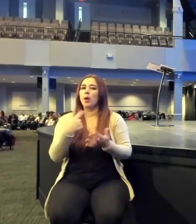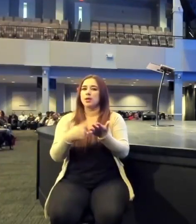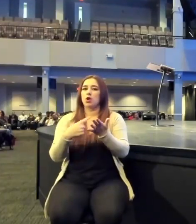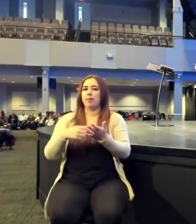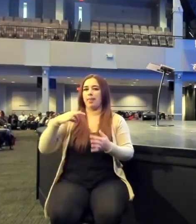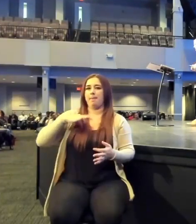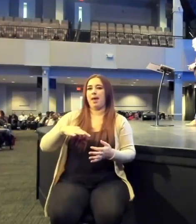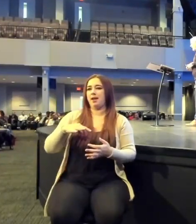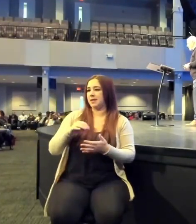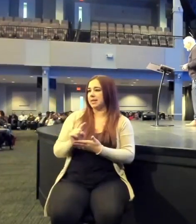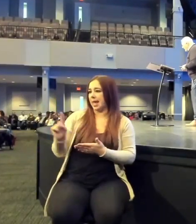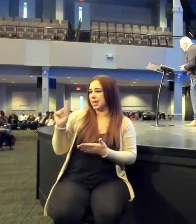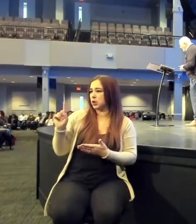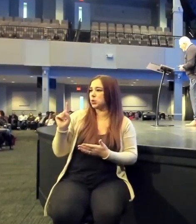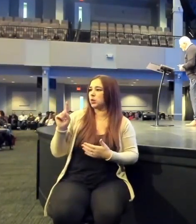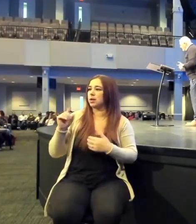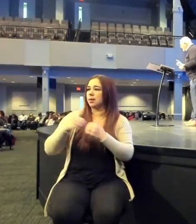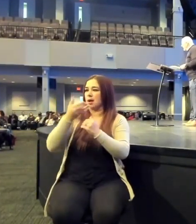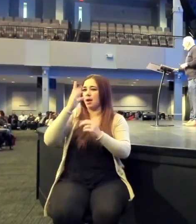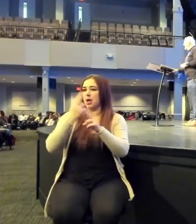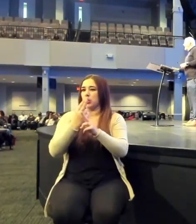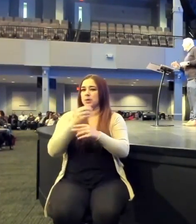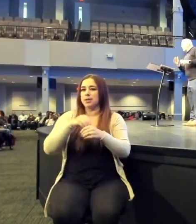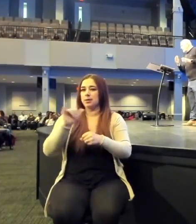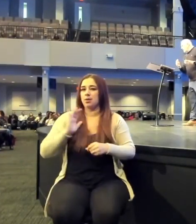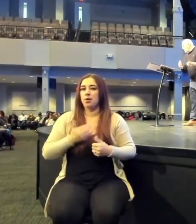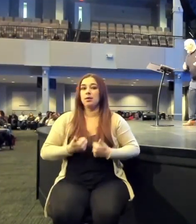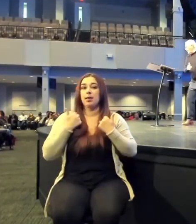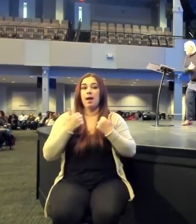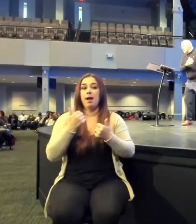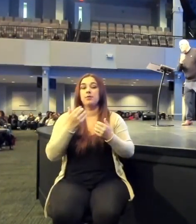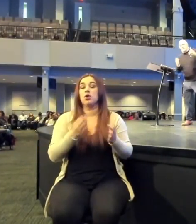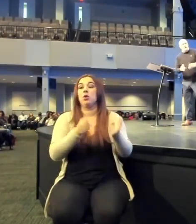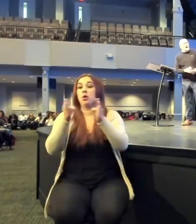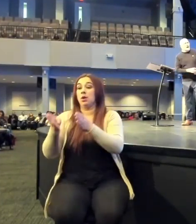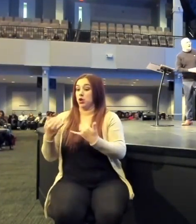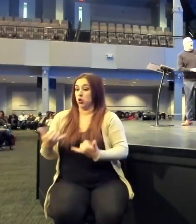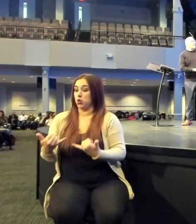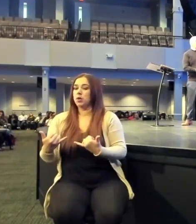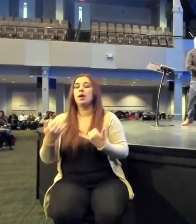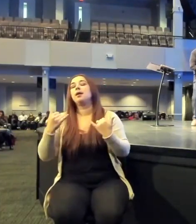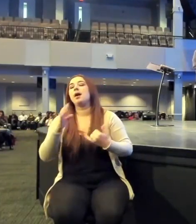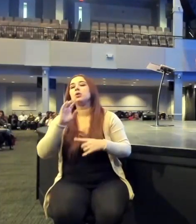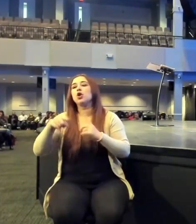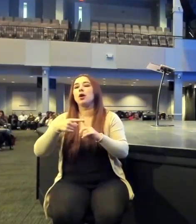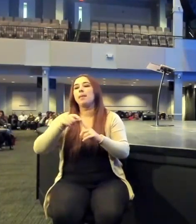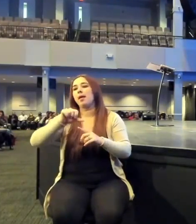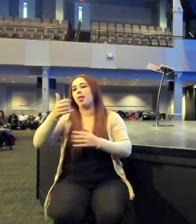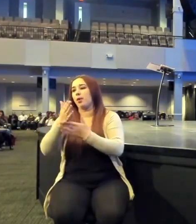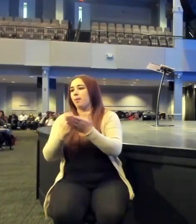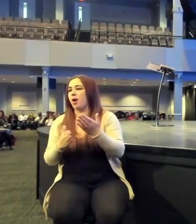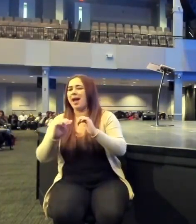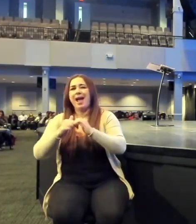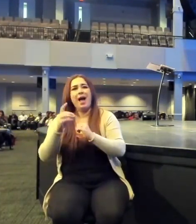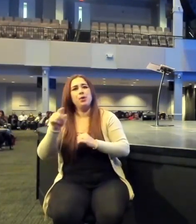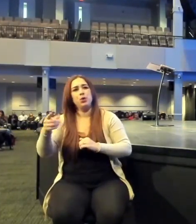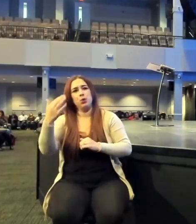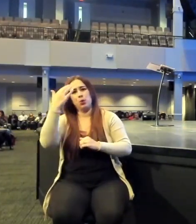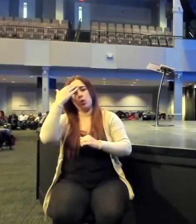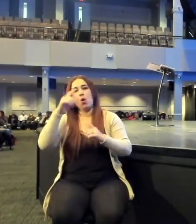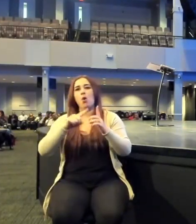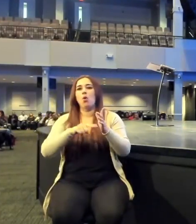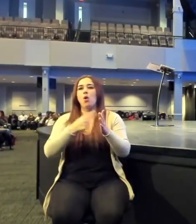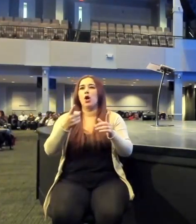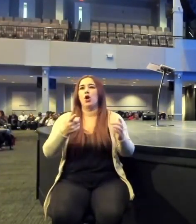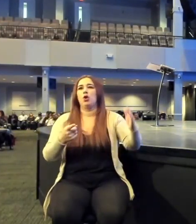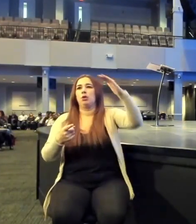how God uses that part of our life. But today, I want to talk to you about this other side of the equation. How do you know when you've hit this